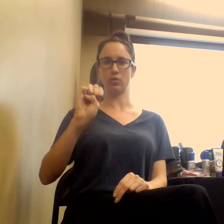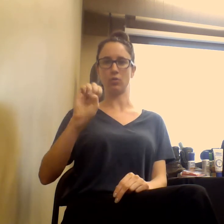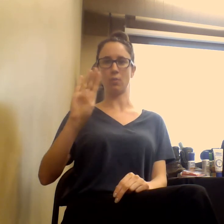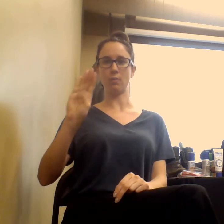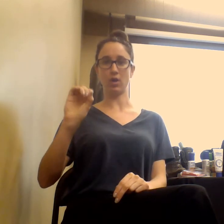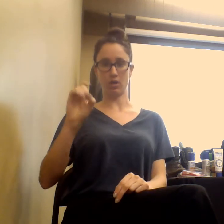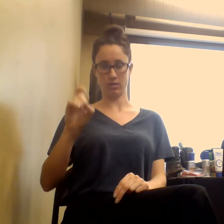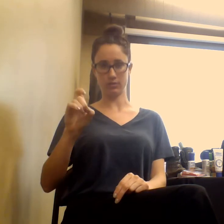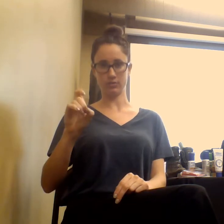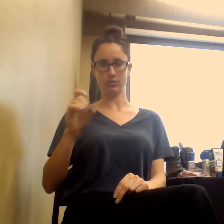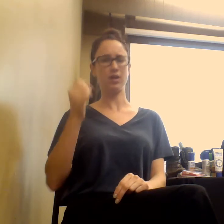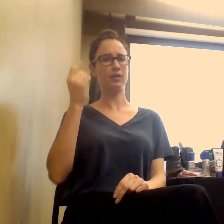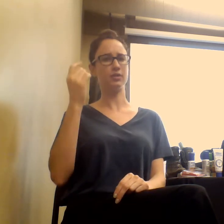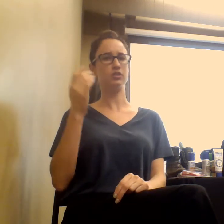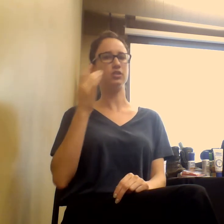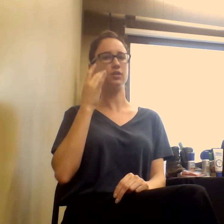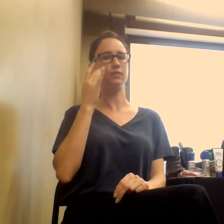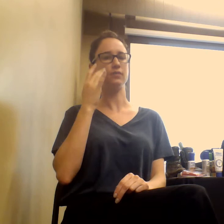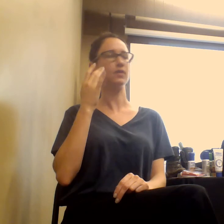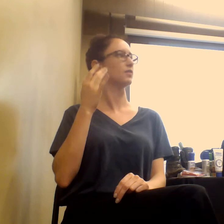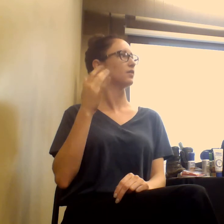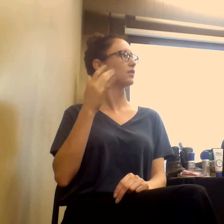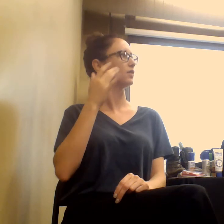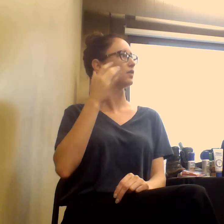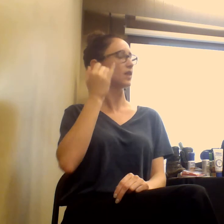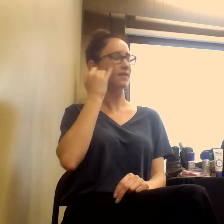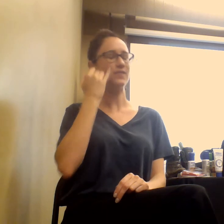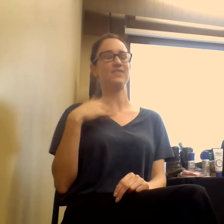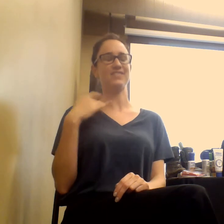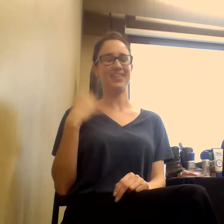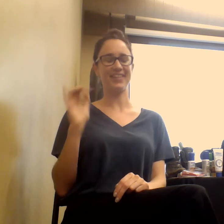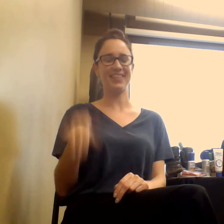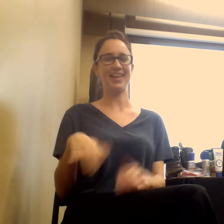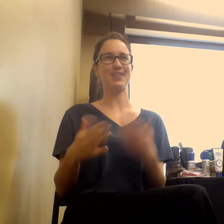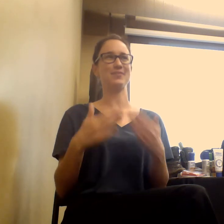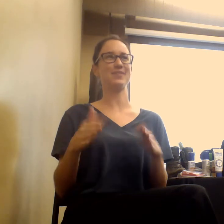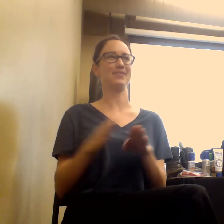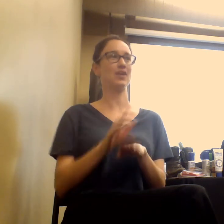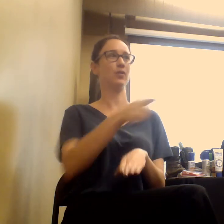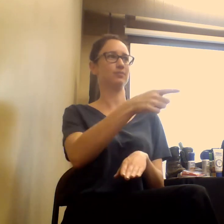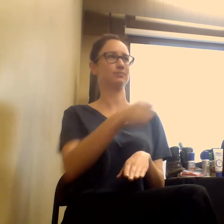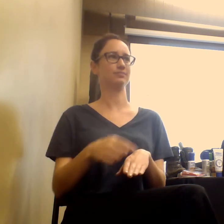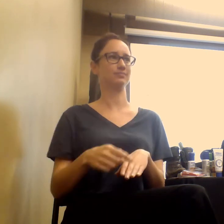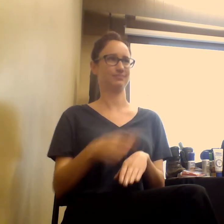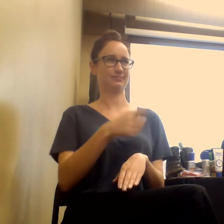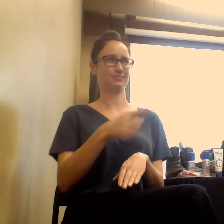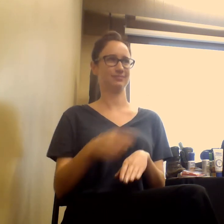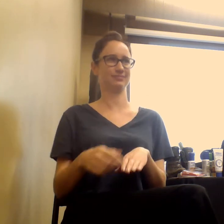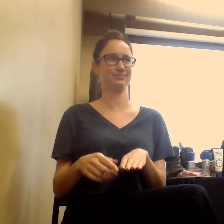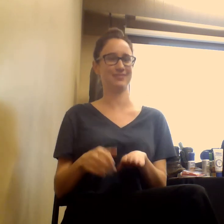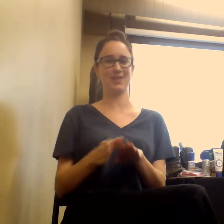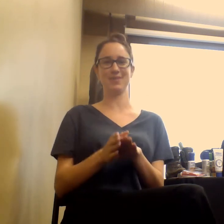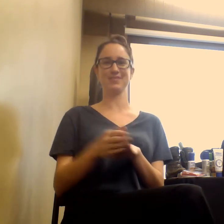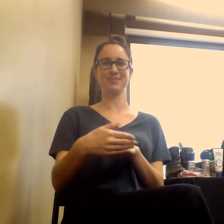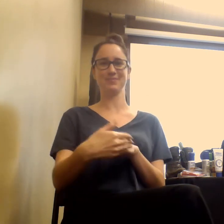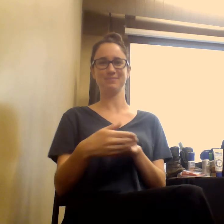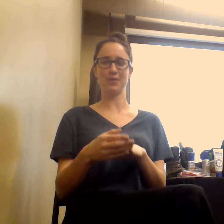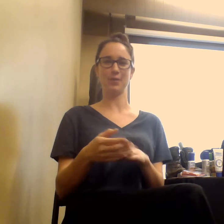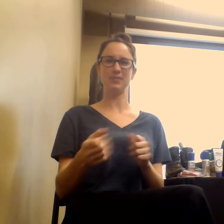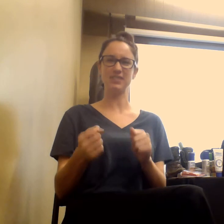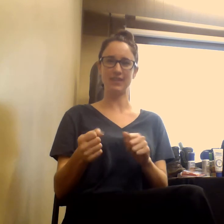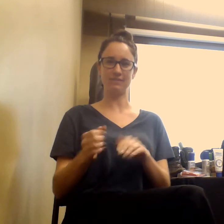the toe box, and that's just a break-in thing. Some of these boots, like the ones we're handing, these especially, you could take